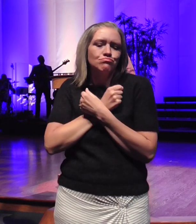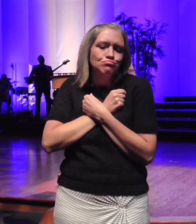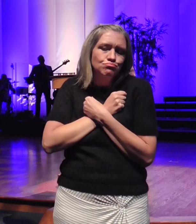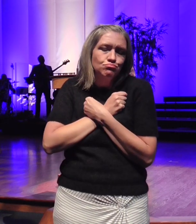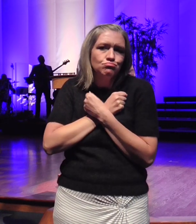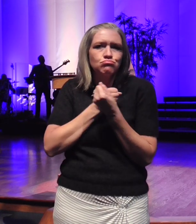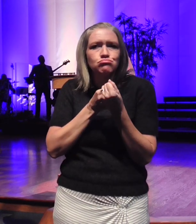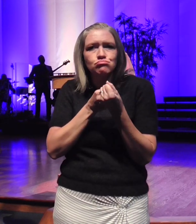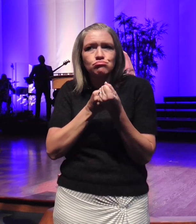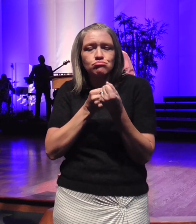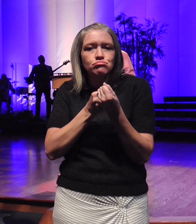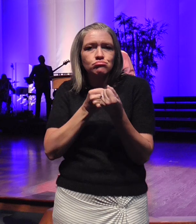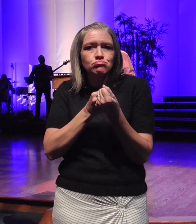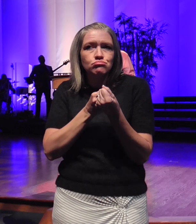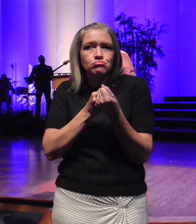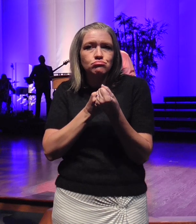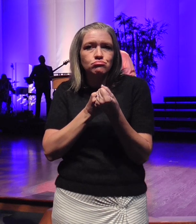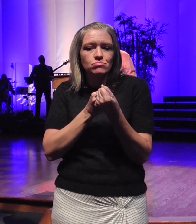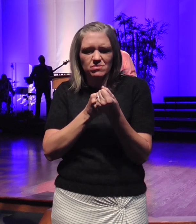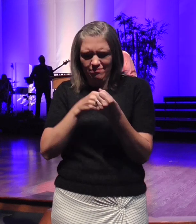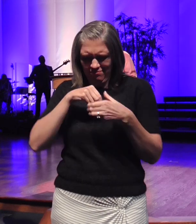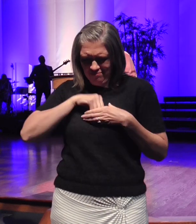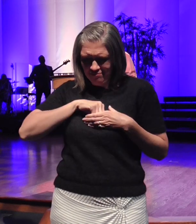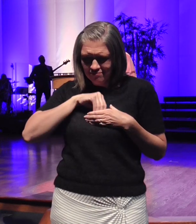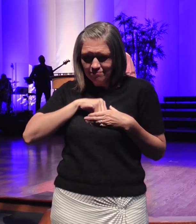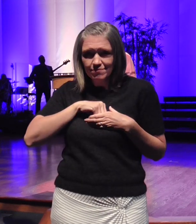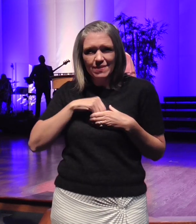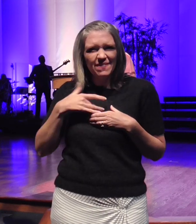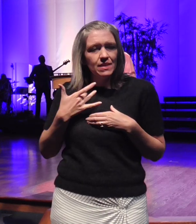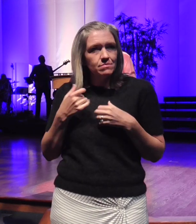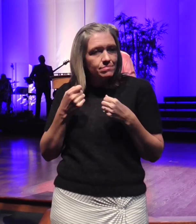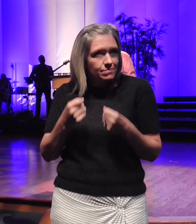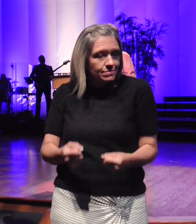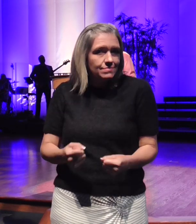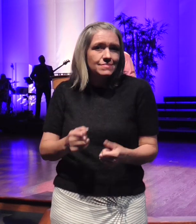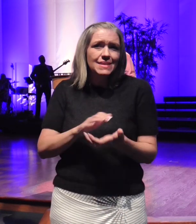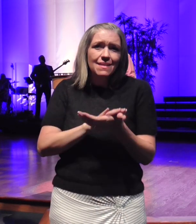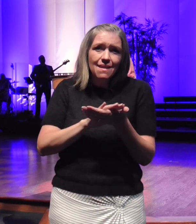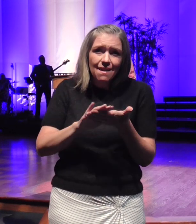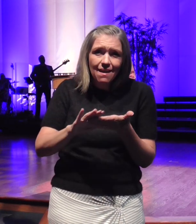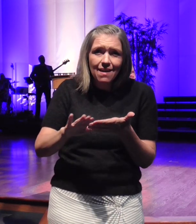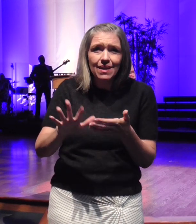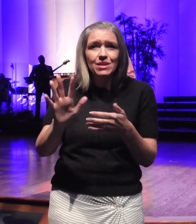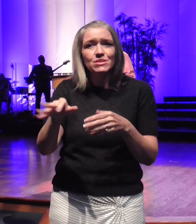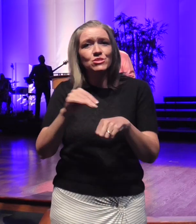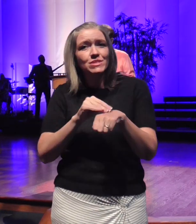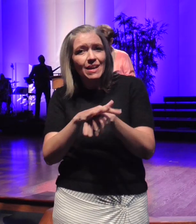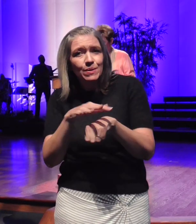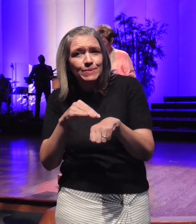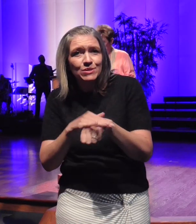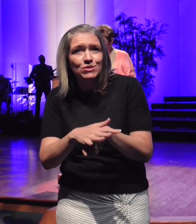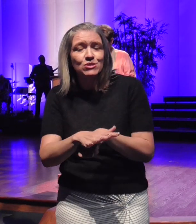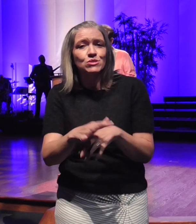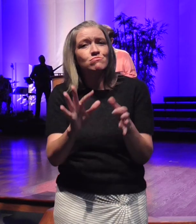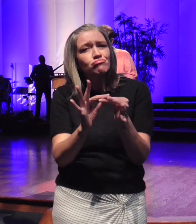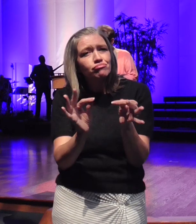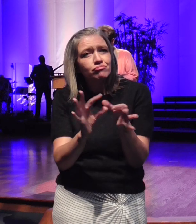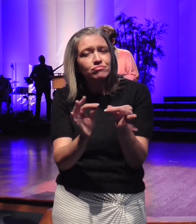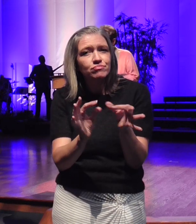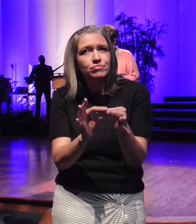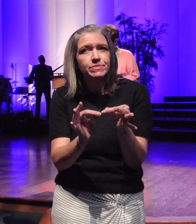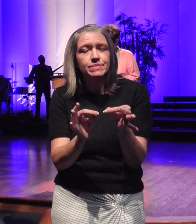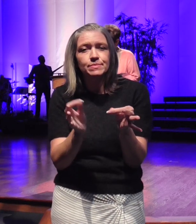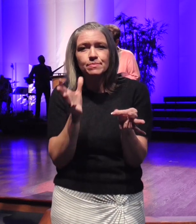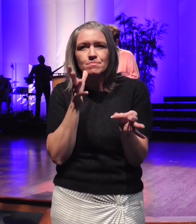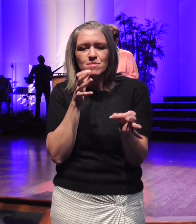us, endeavored by her kind perceptions, her counsel, to